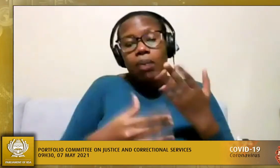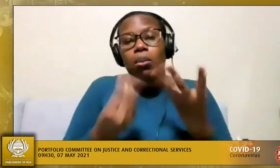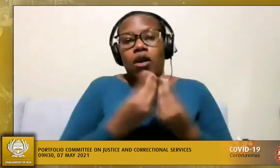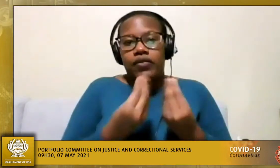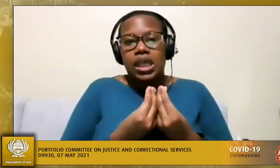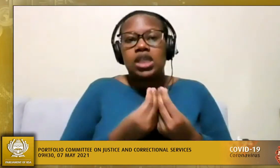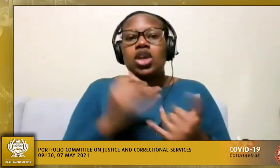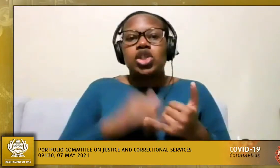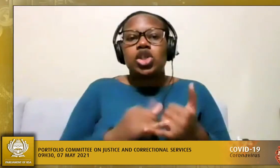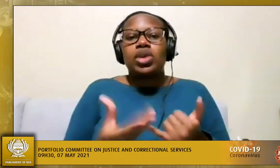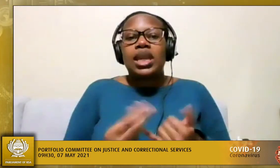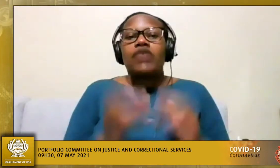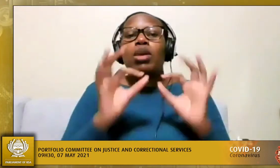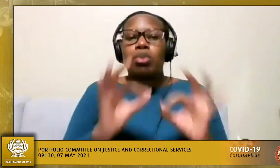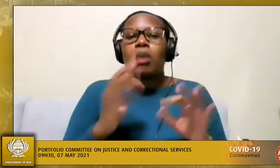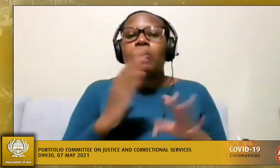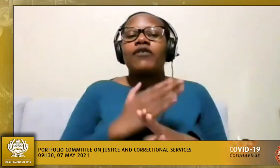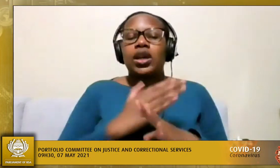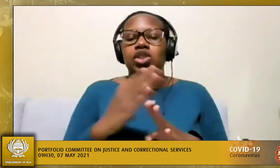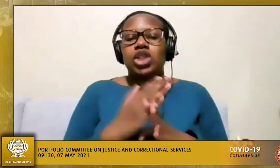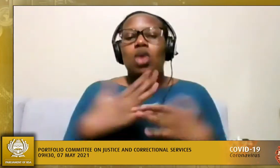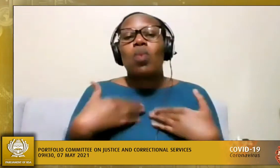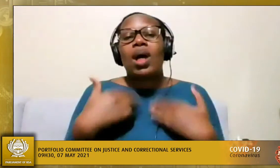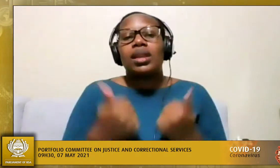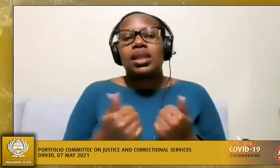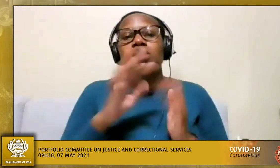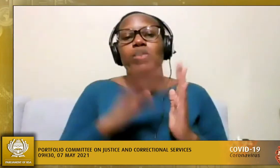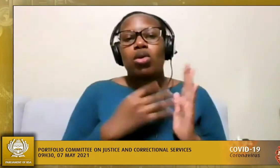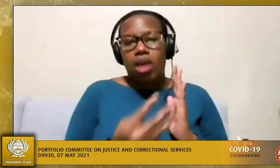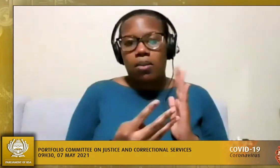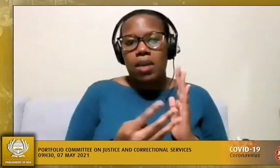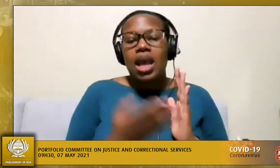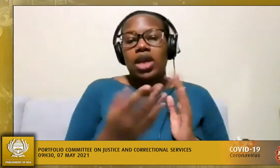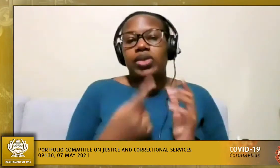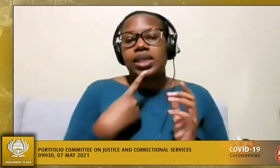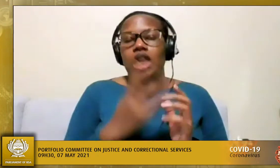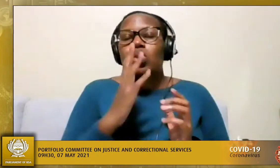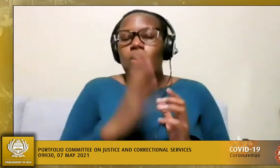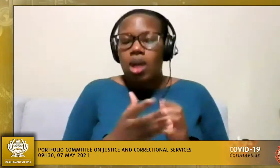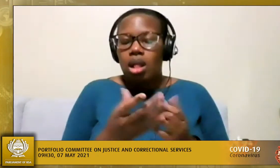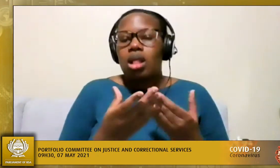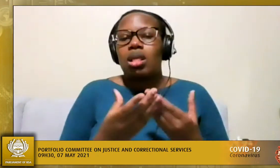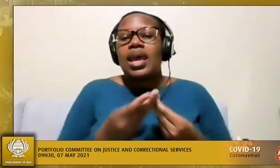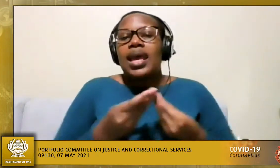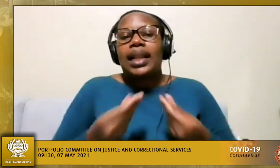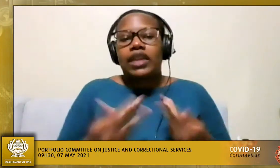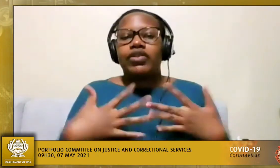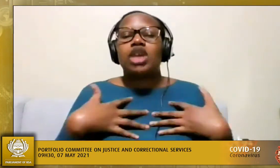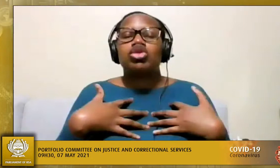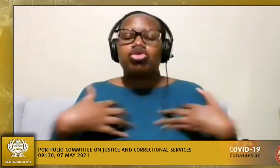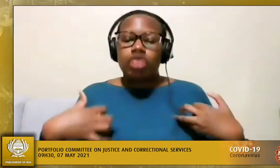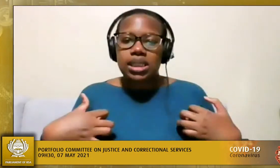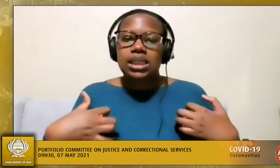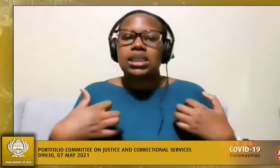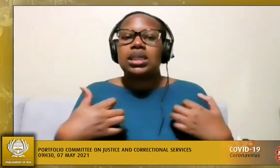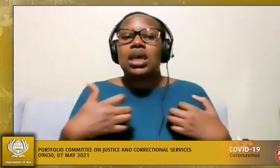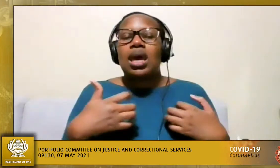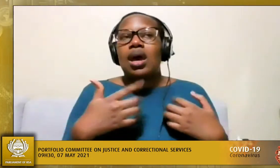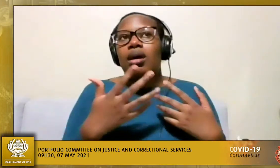proper functioning wellness program that you can say it will elevate a stress and also